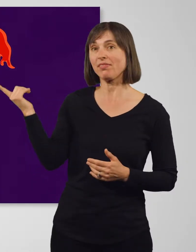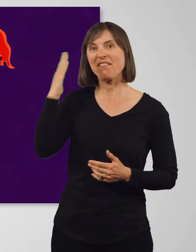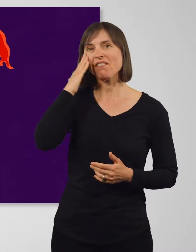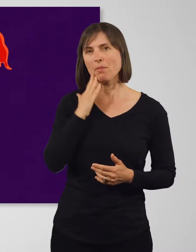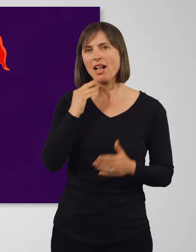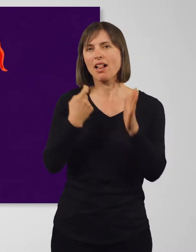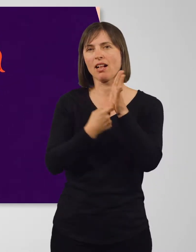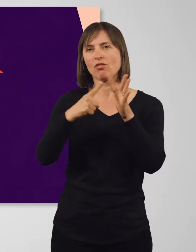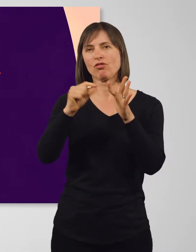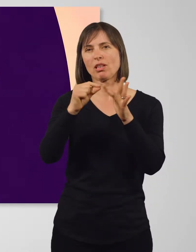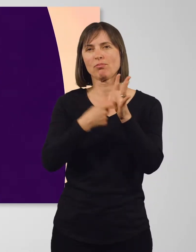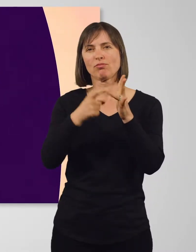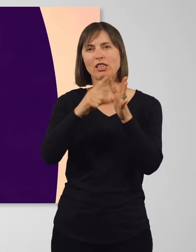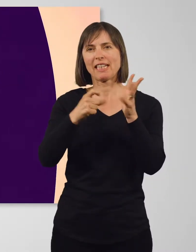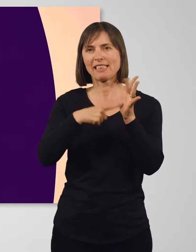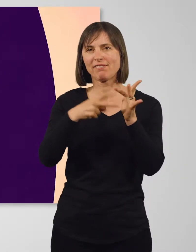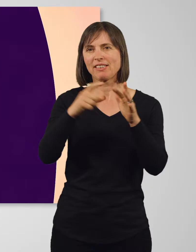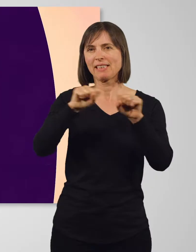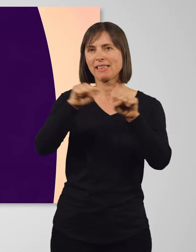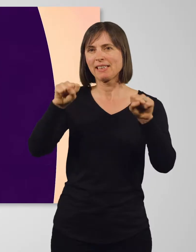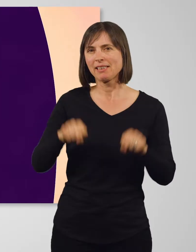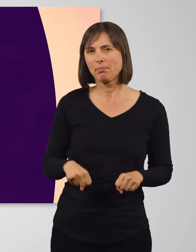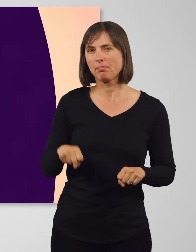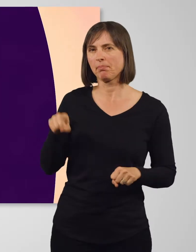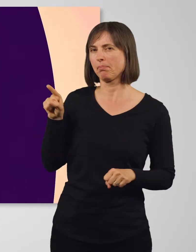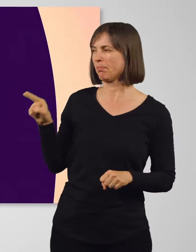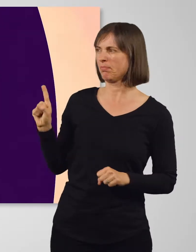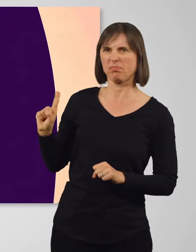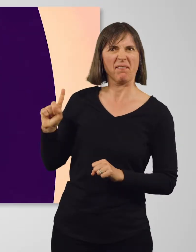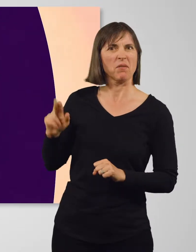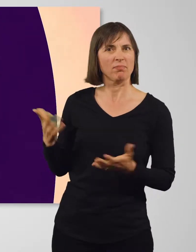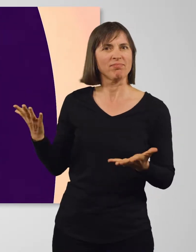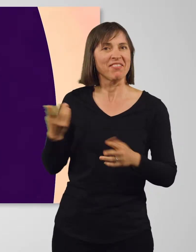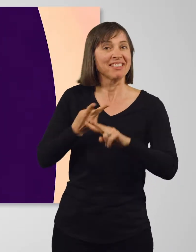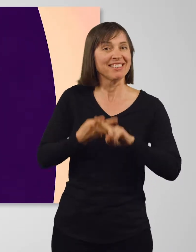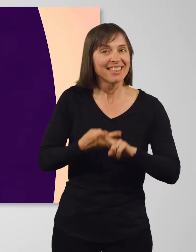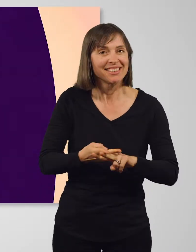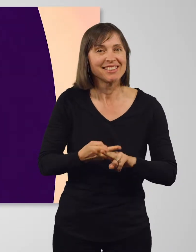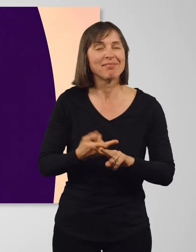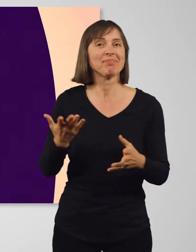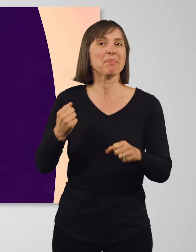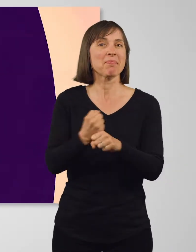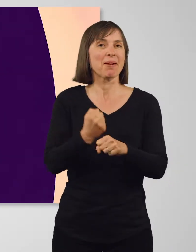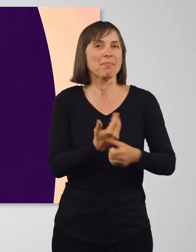This is the female reproductive system. The parts of the body used to have sex and involved in producing a